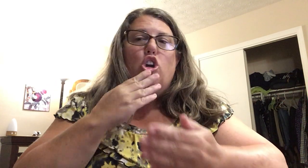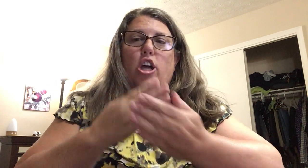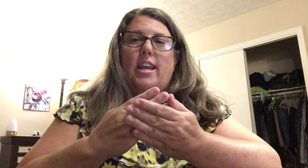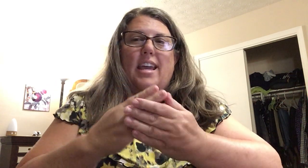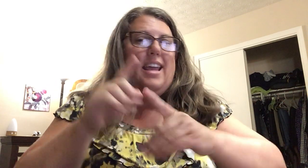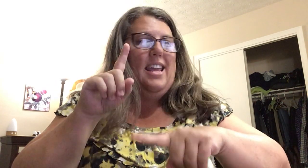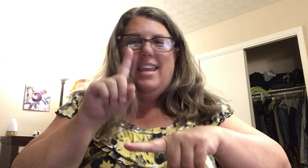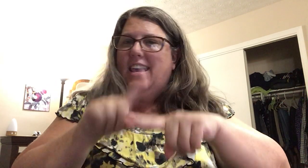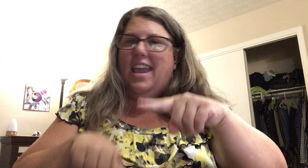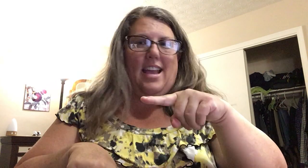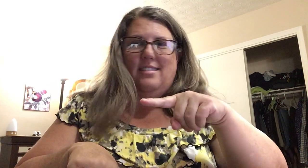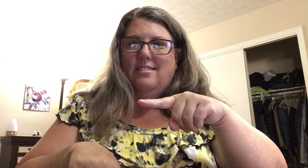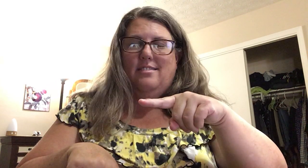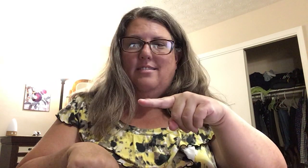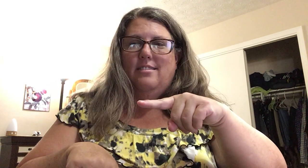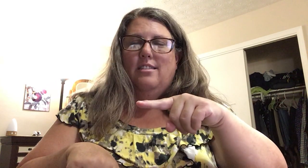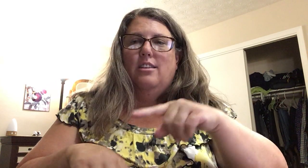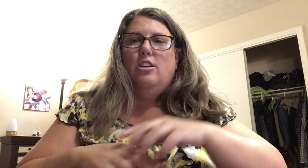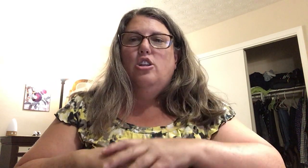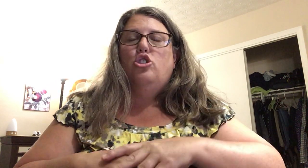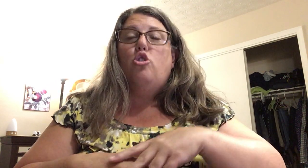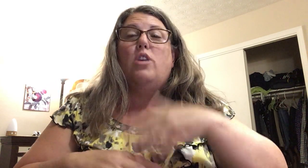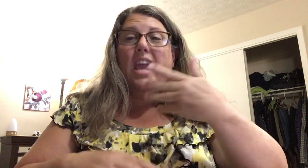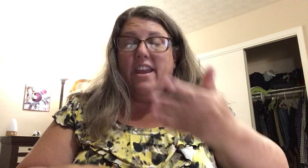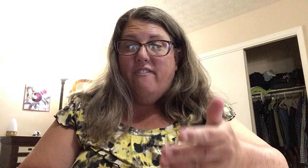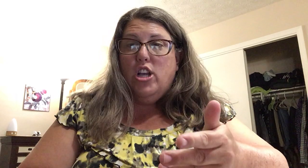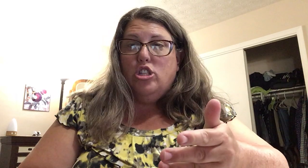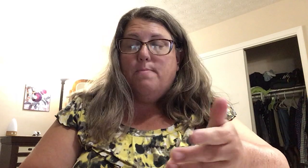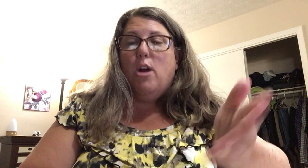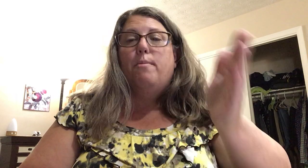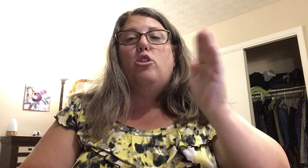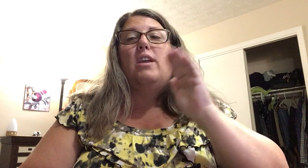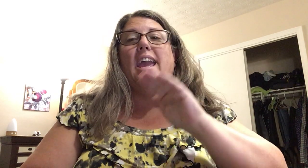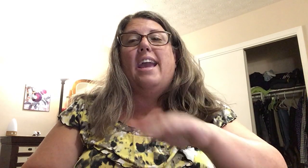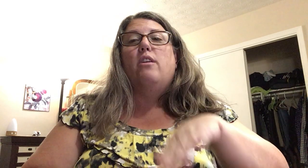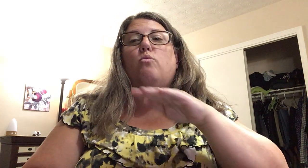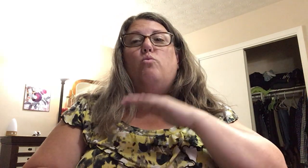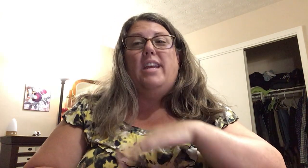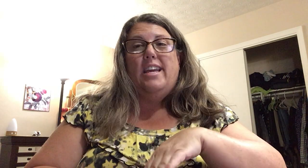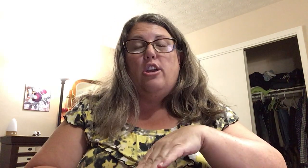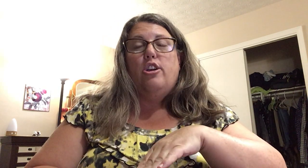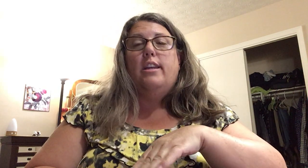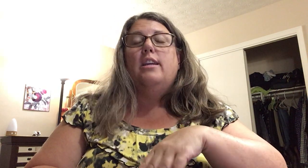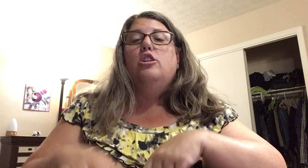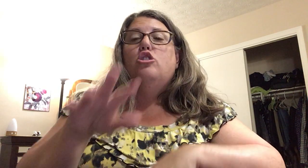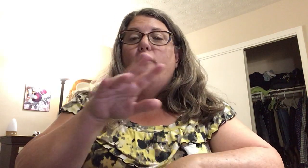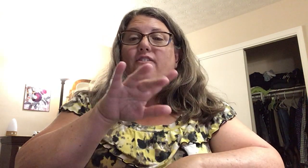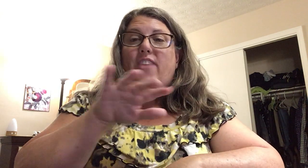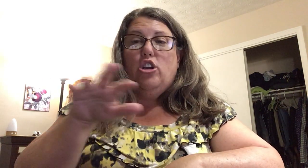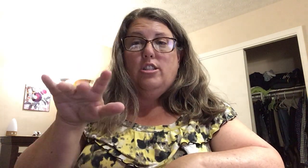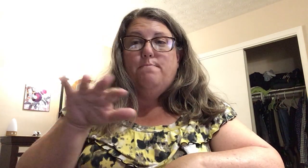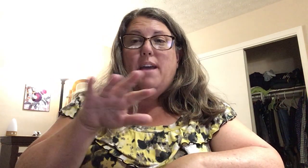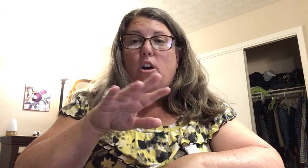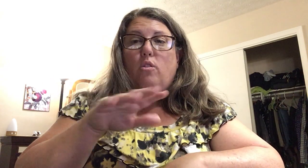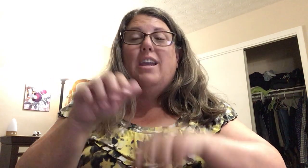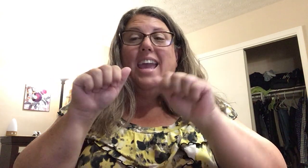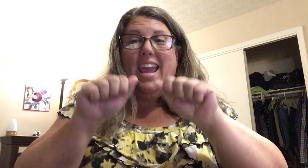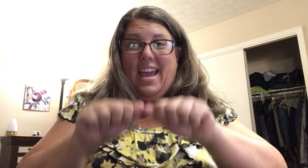good, can't. So you can fingerspell, but you can't read it good. So fingerspell can,